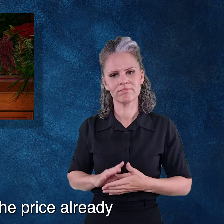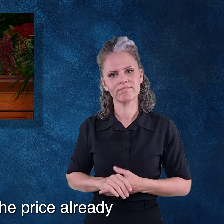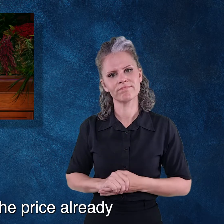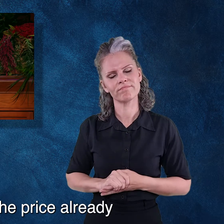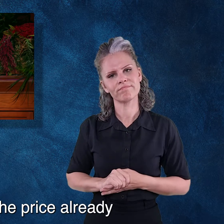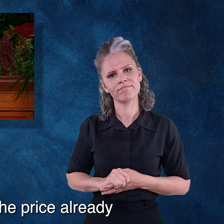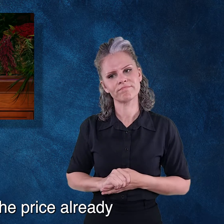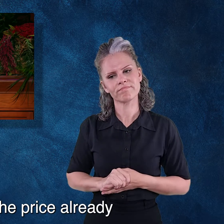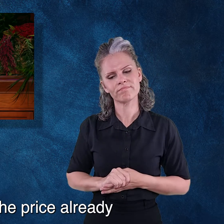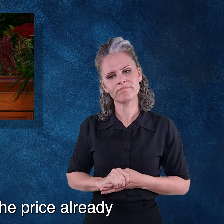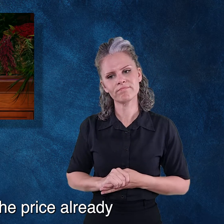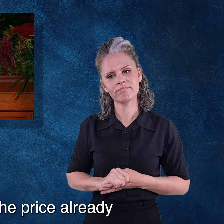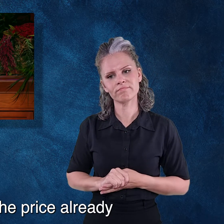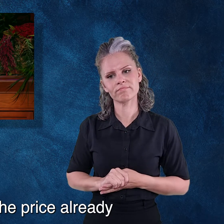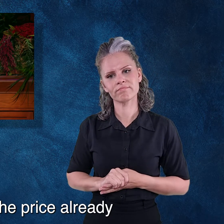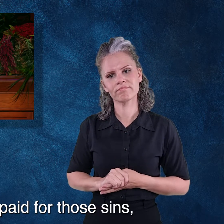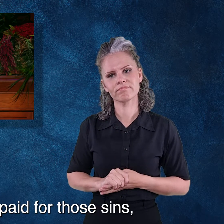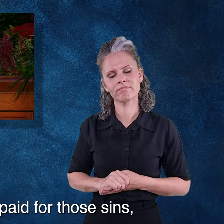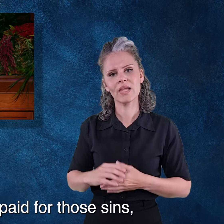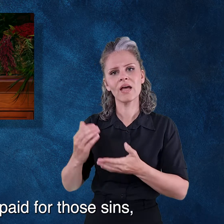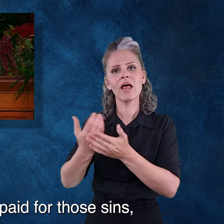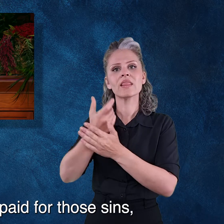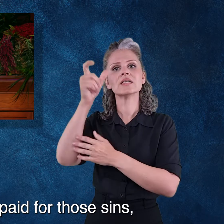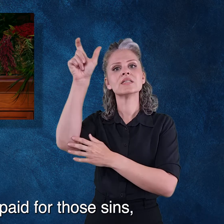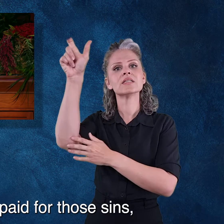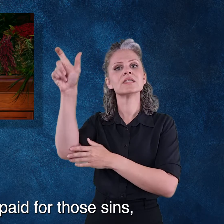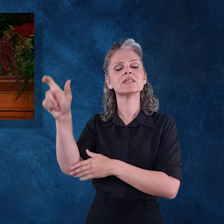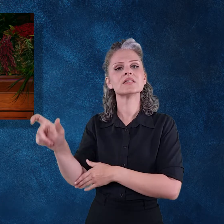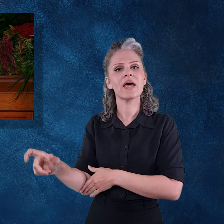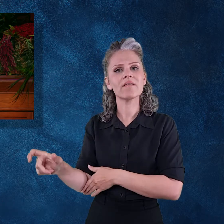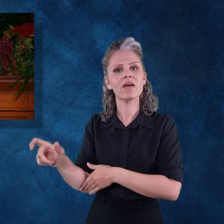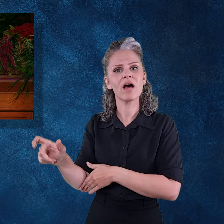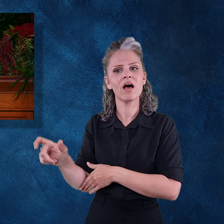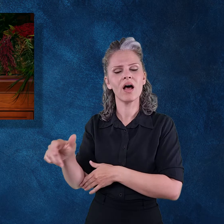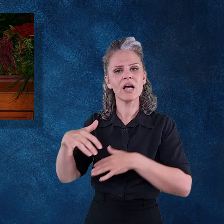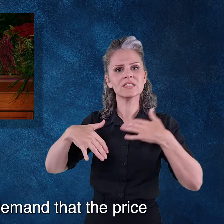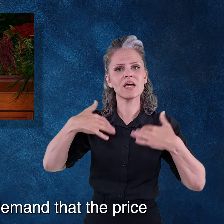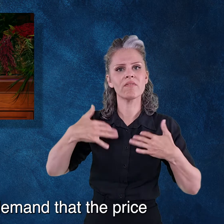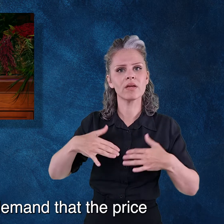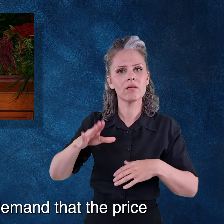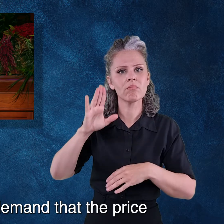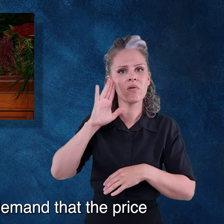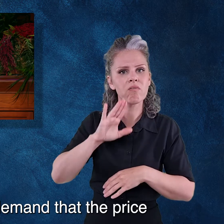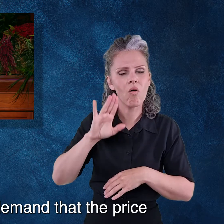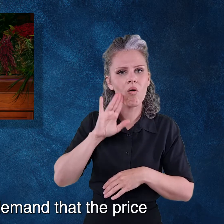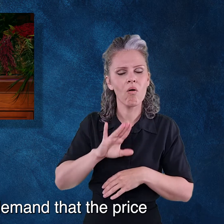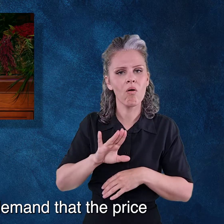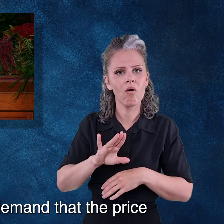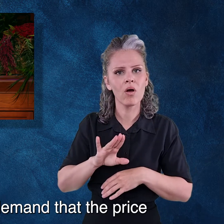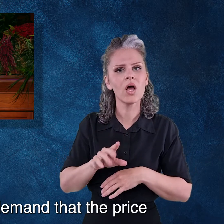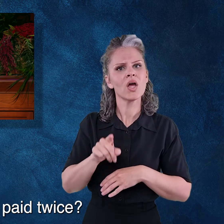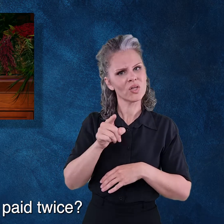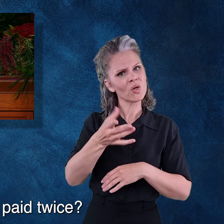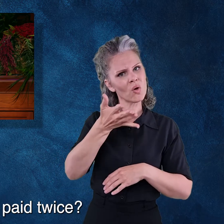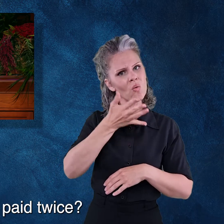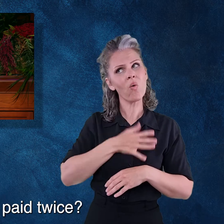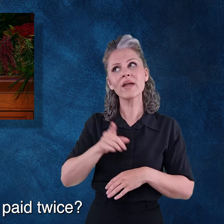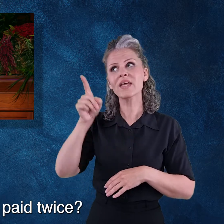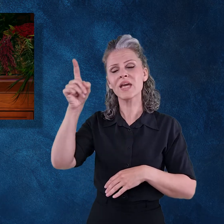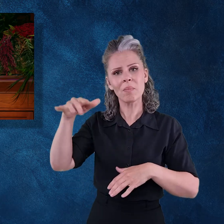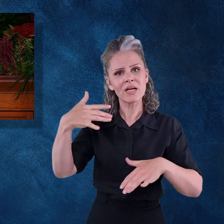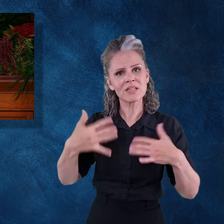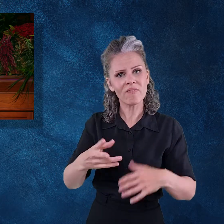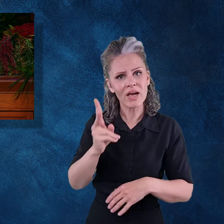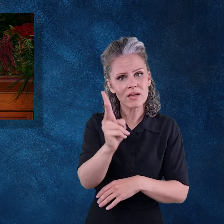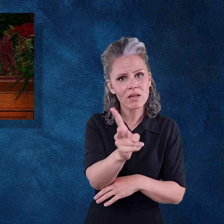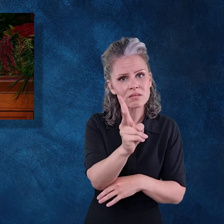Since the price already has been paid for those sins, would you demand that the price be paid twice?